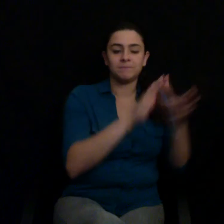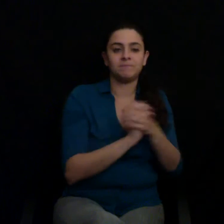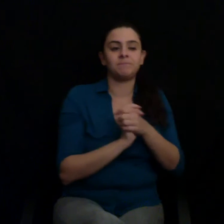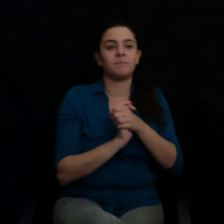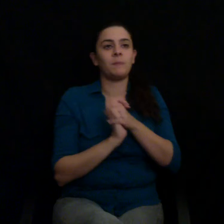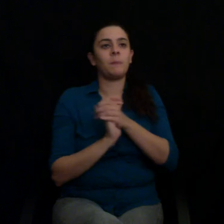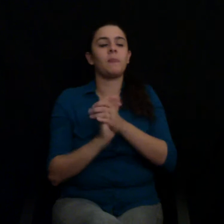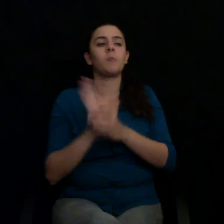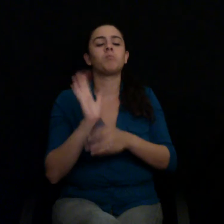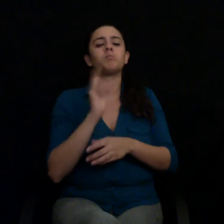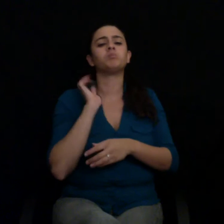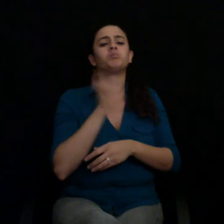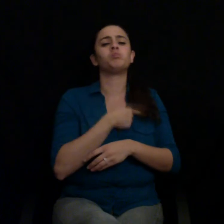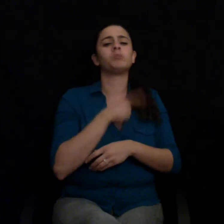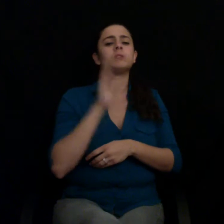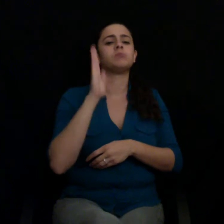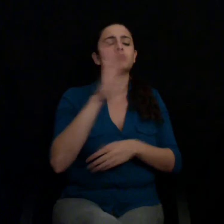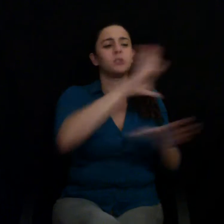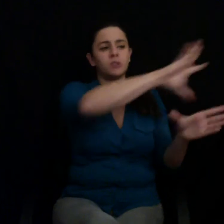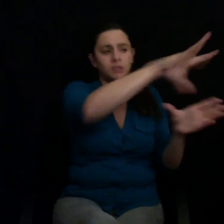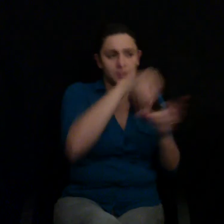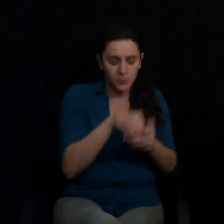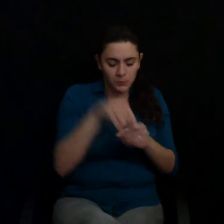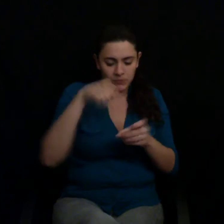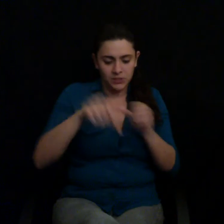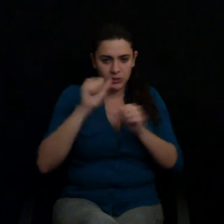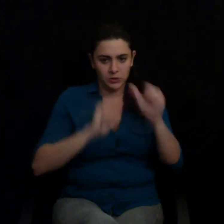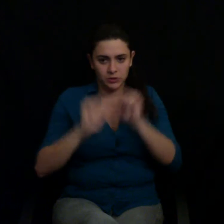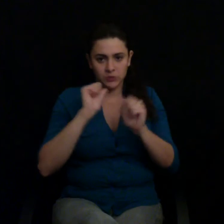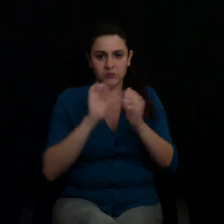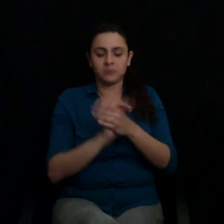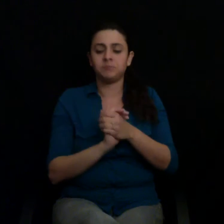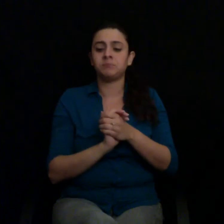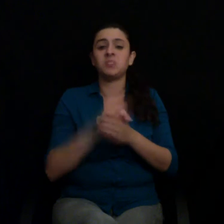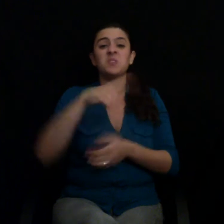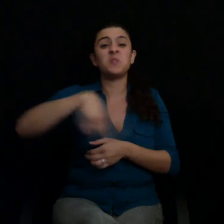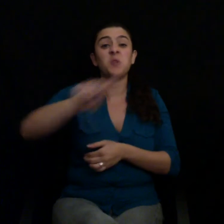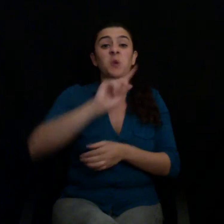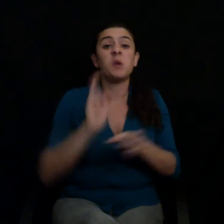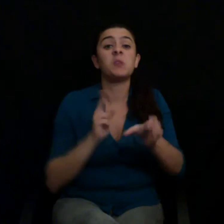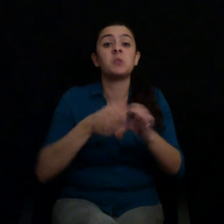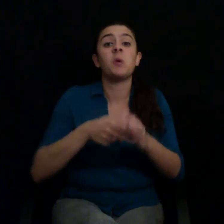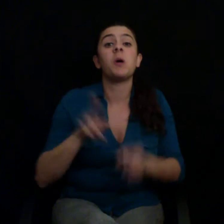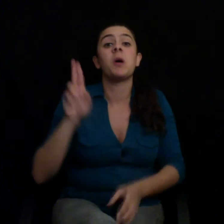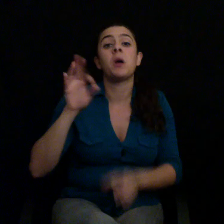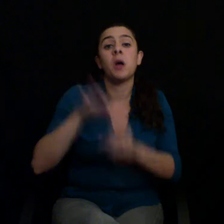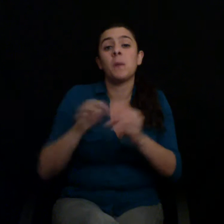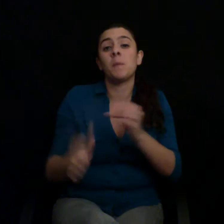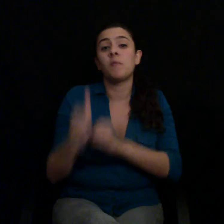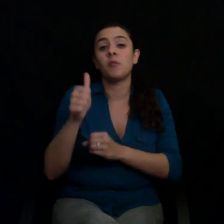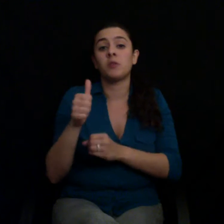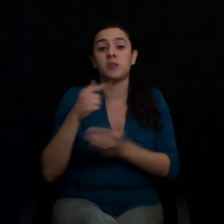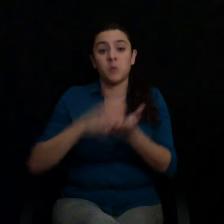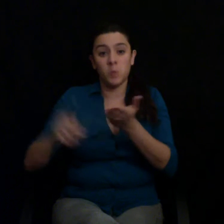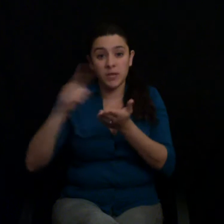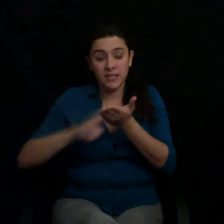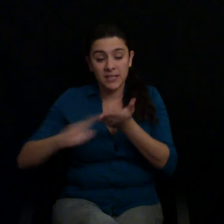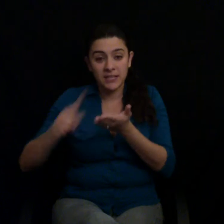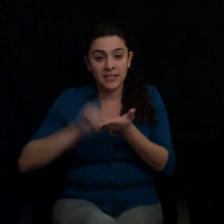fun fact, for those of you who subscribe to Upvoted Weekly, which is our weekly email digest of hand-curated best of Reddit that you may not have seen